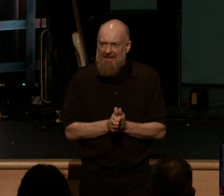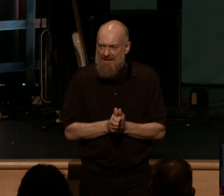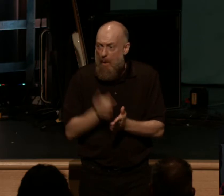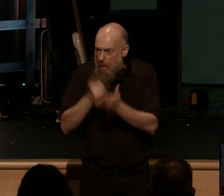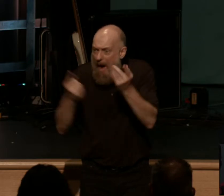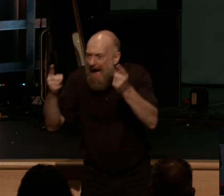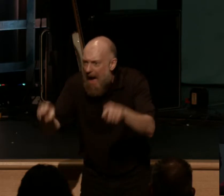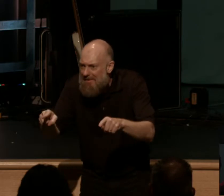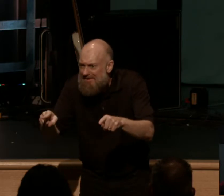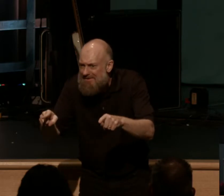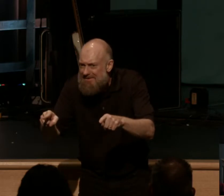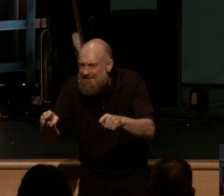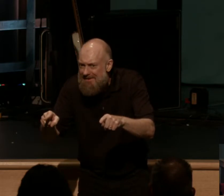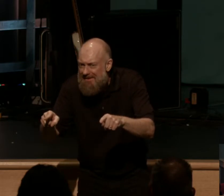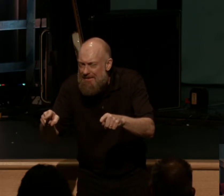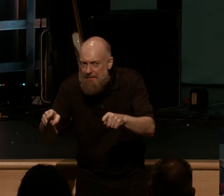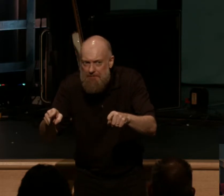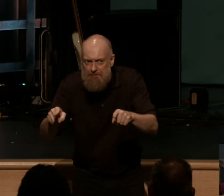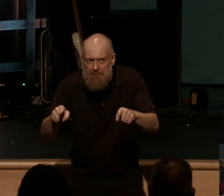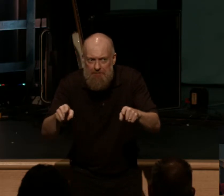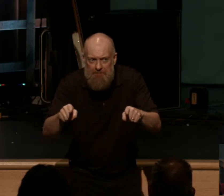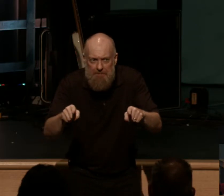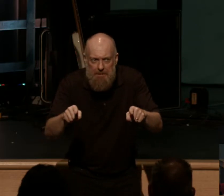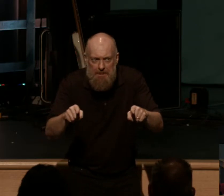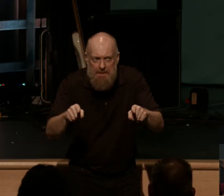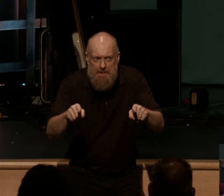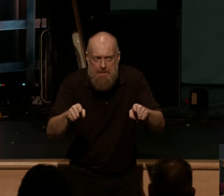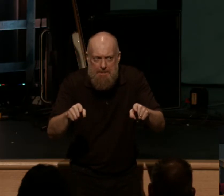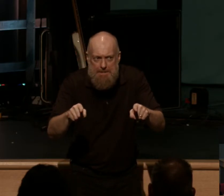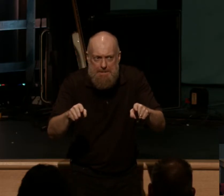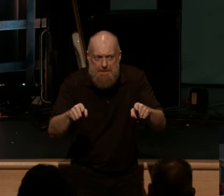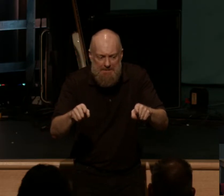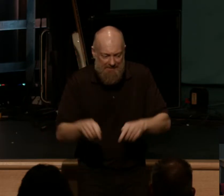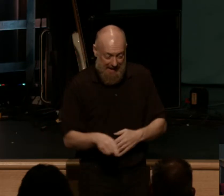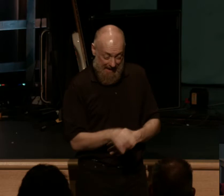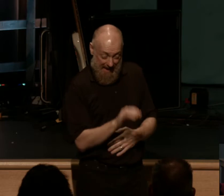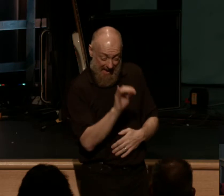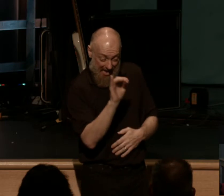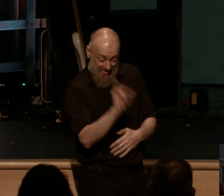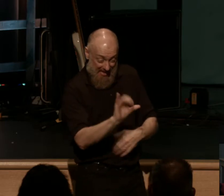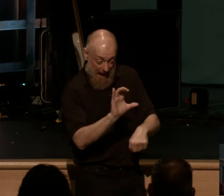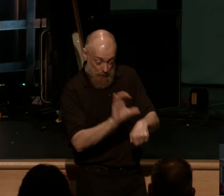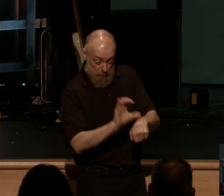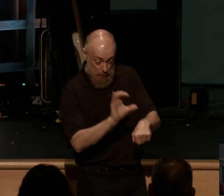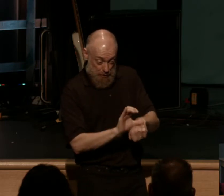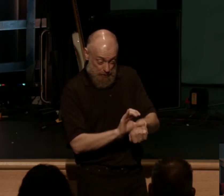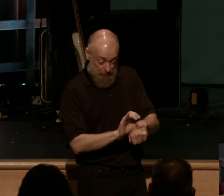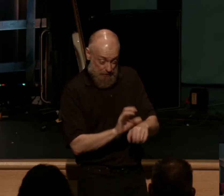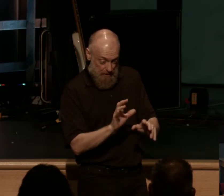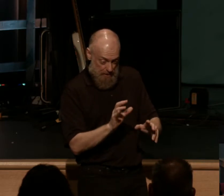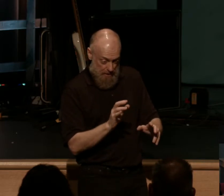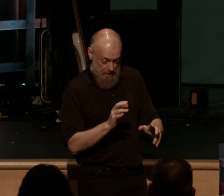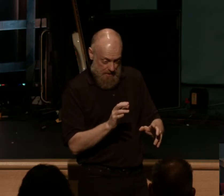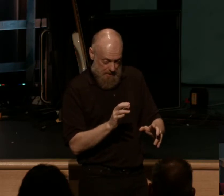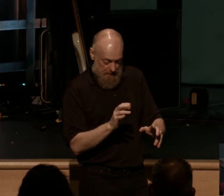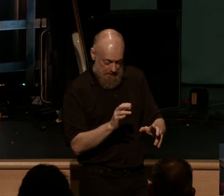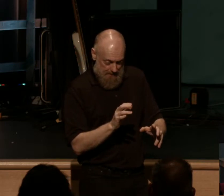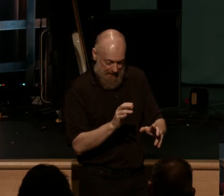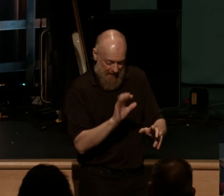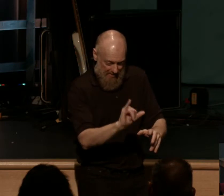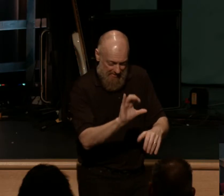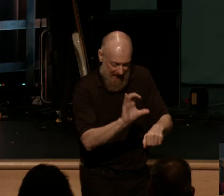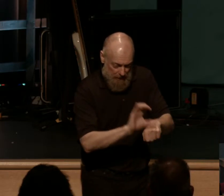And what happens is we see that a refined church becomes a reverence-filled church. A refined